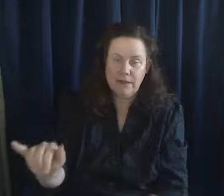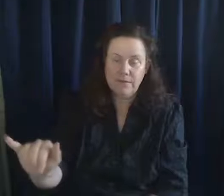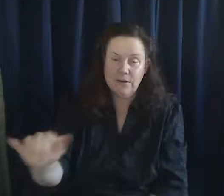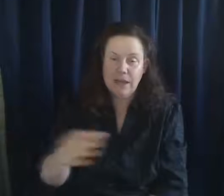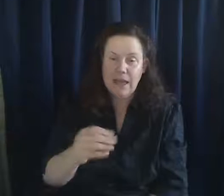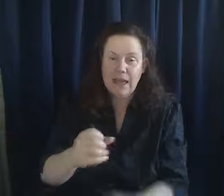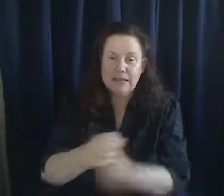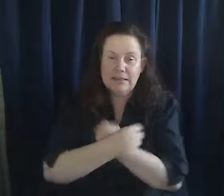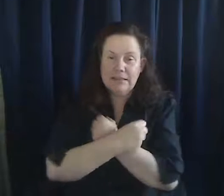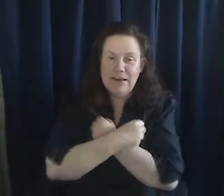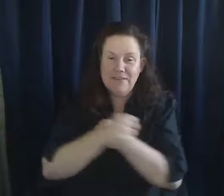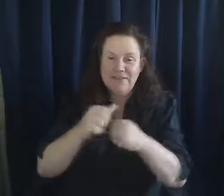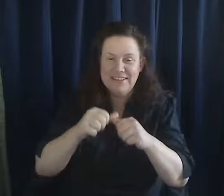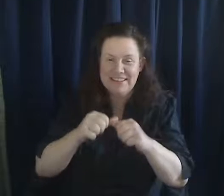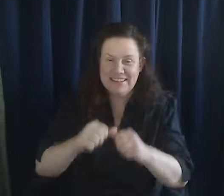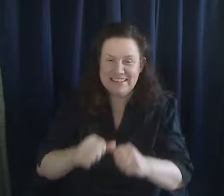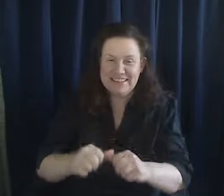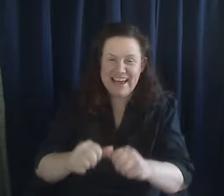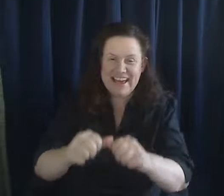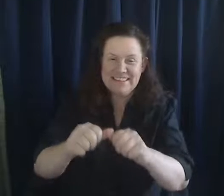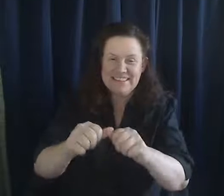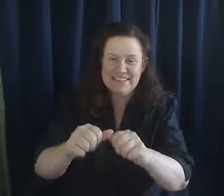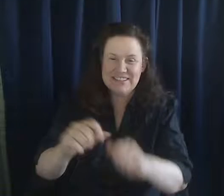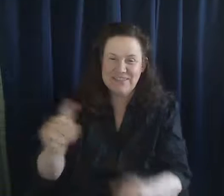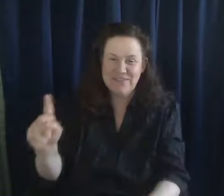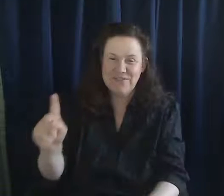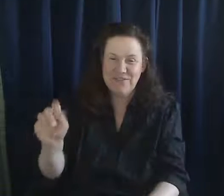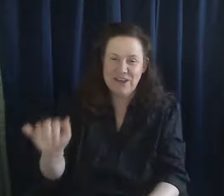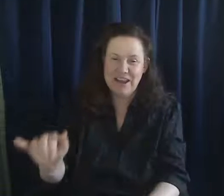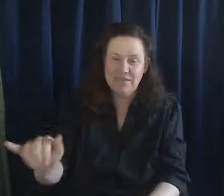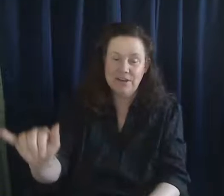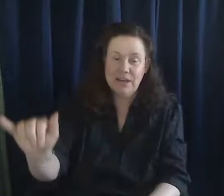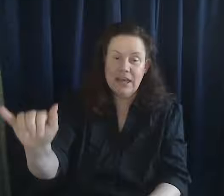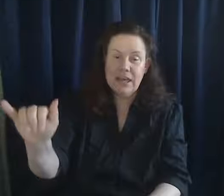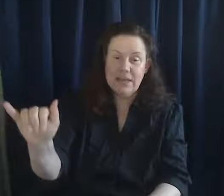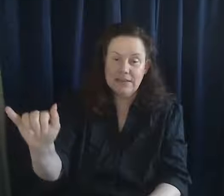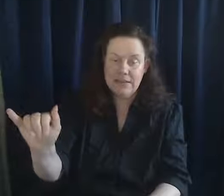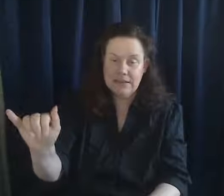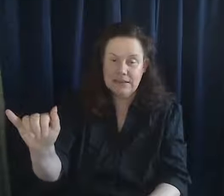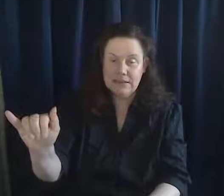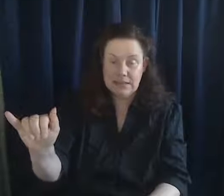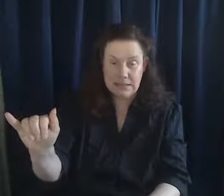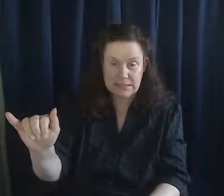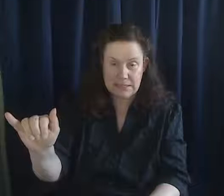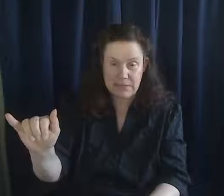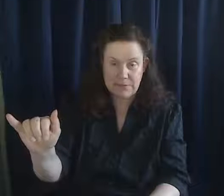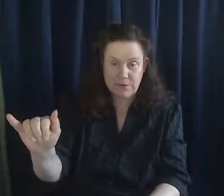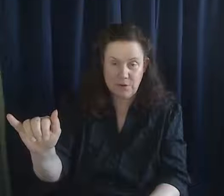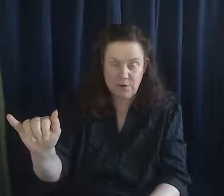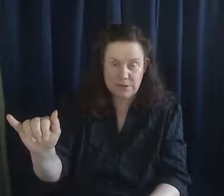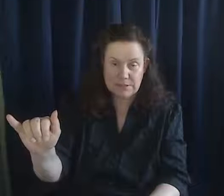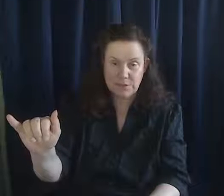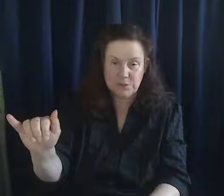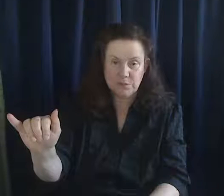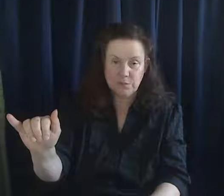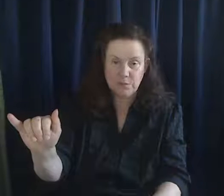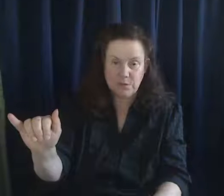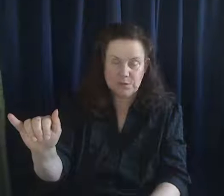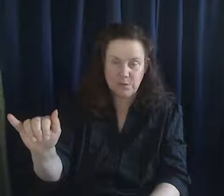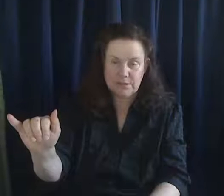forever. And love lasts forever. And then the second time in the chorus, which was going into